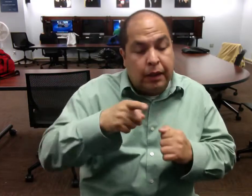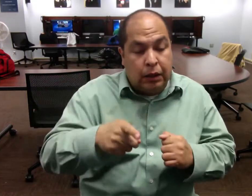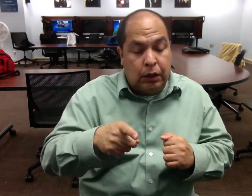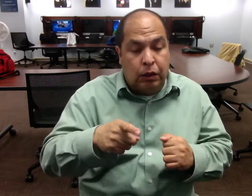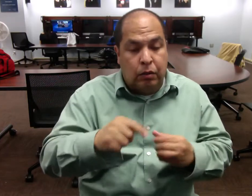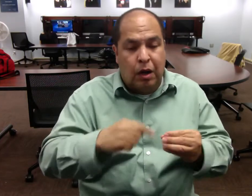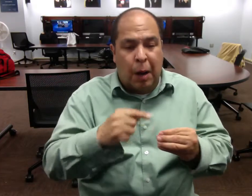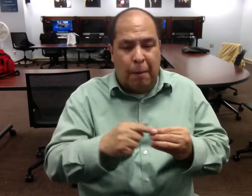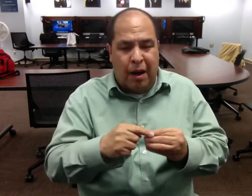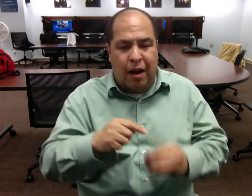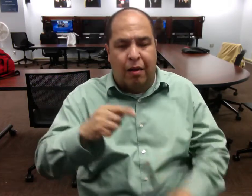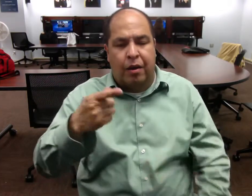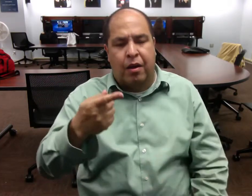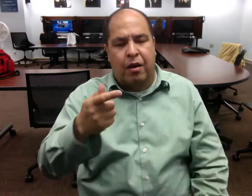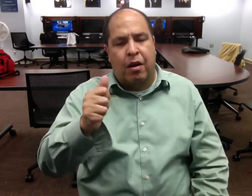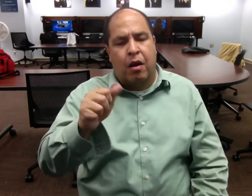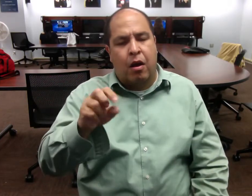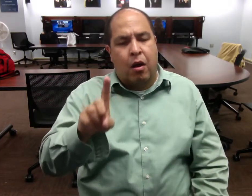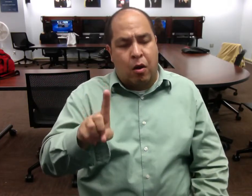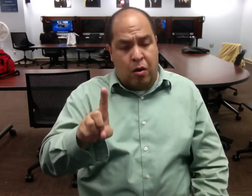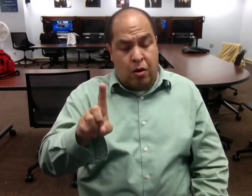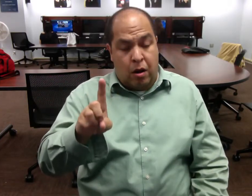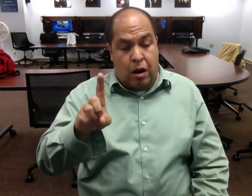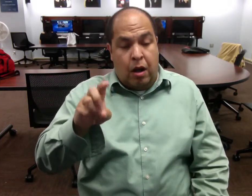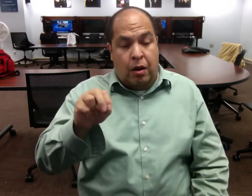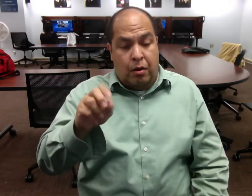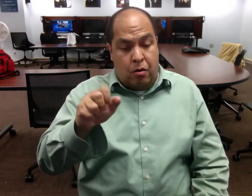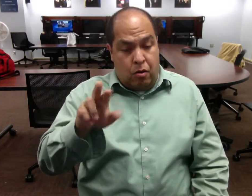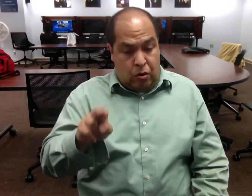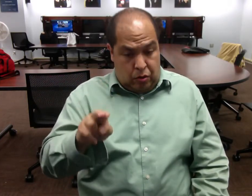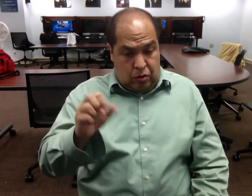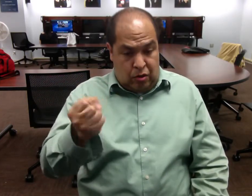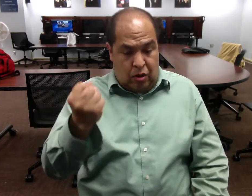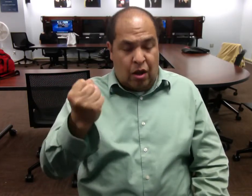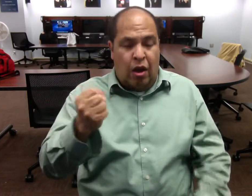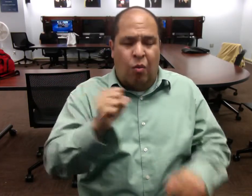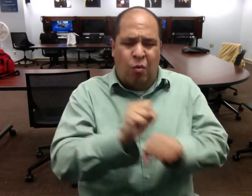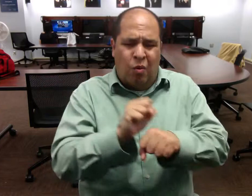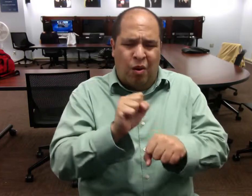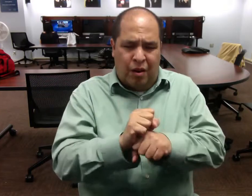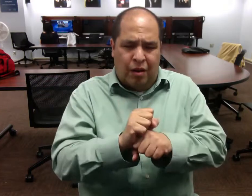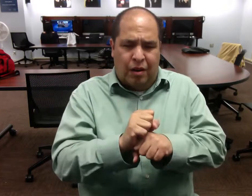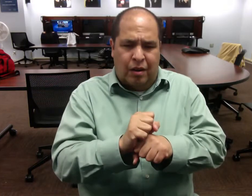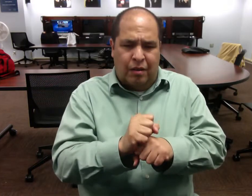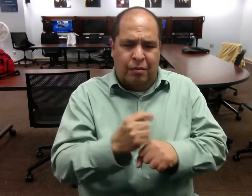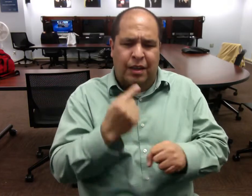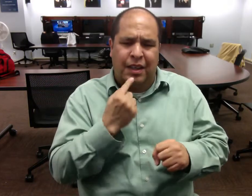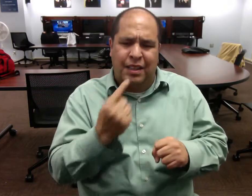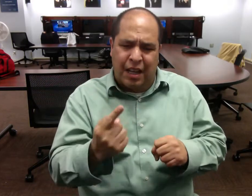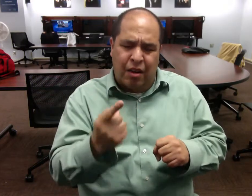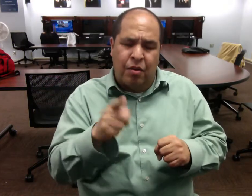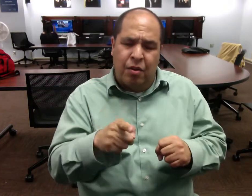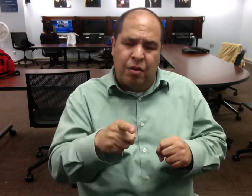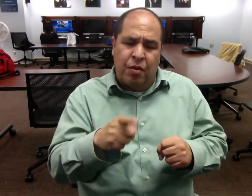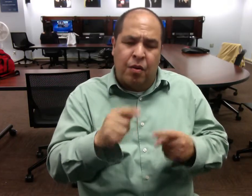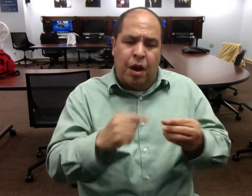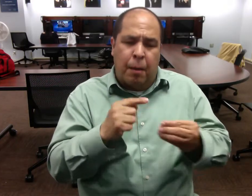I will first talk about 2 types of intelligence that can be measured using today's IQ